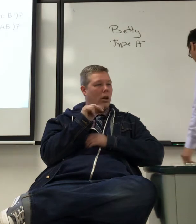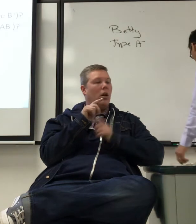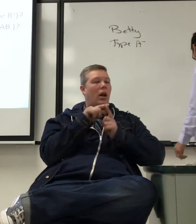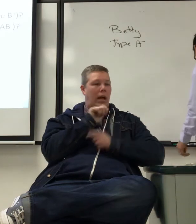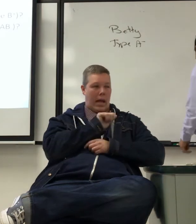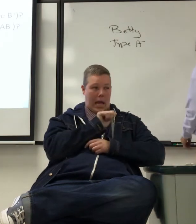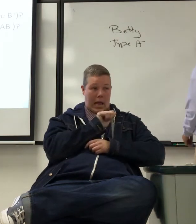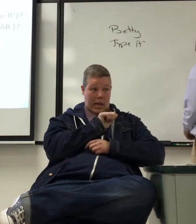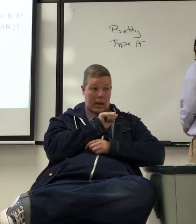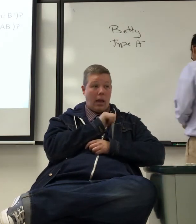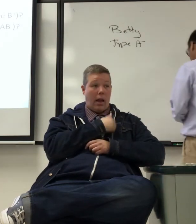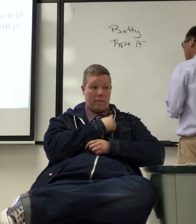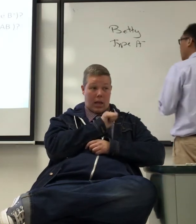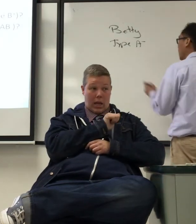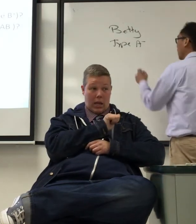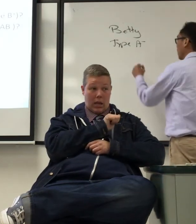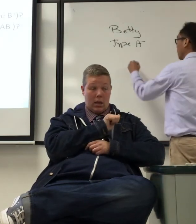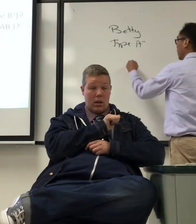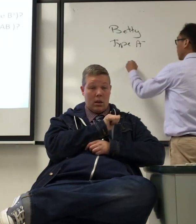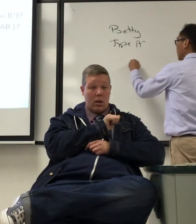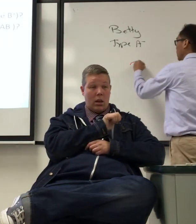A.